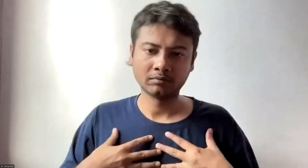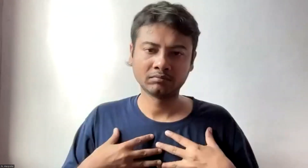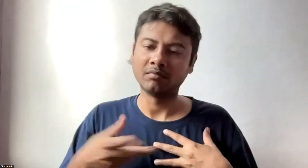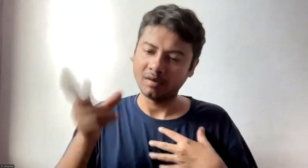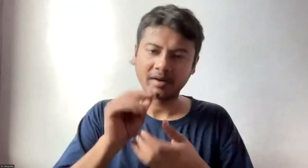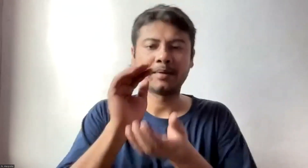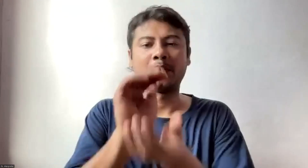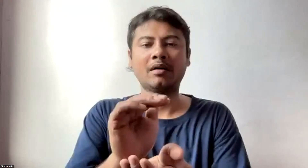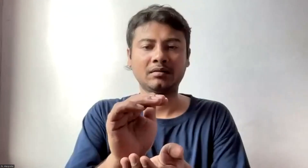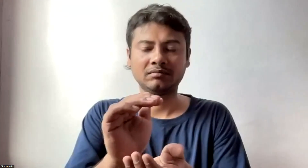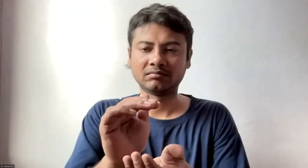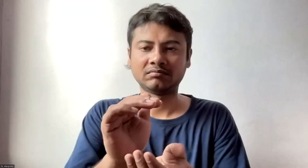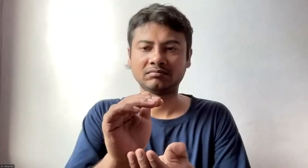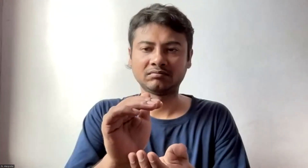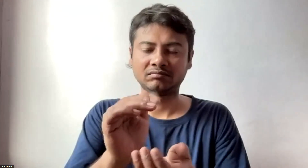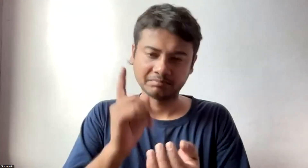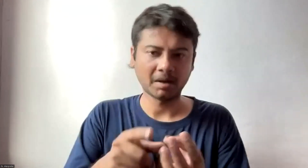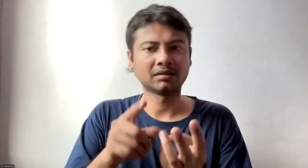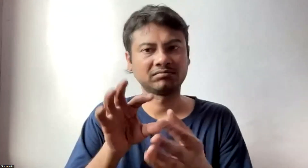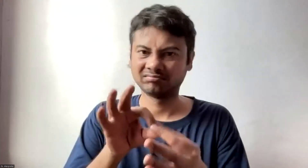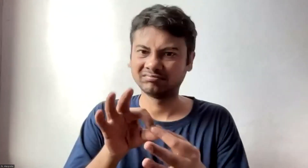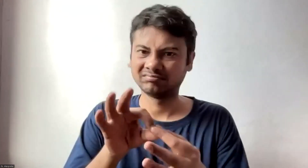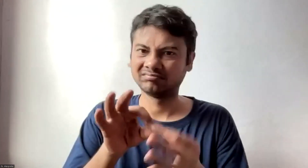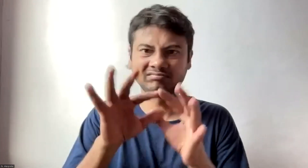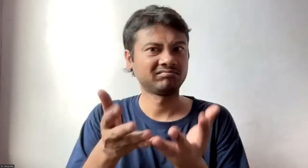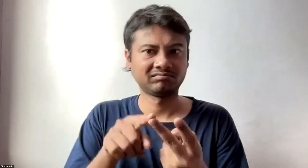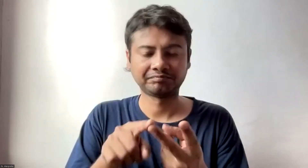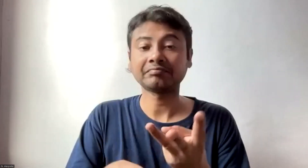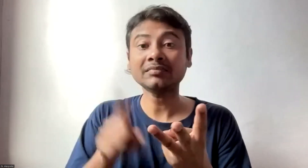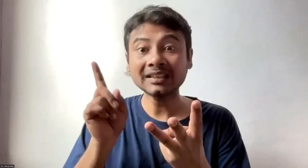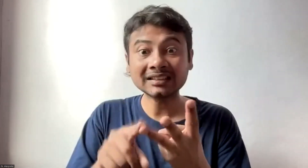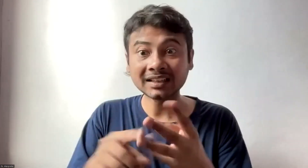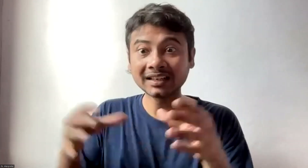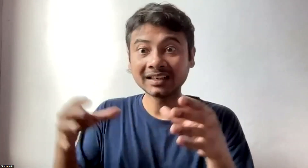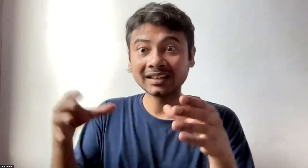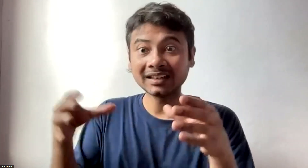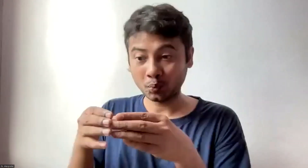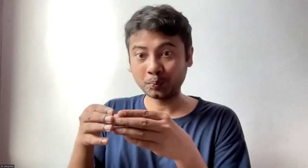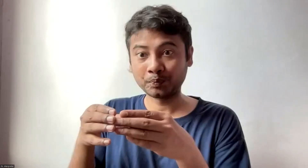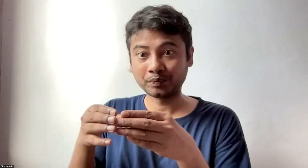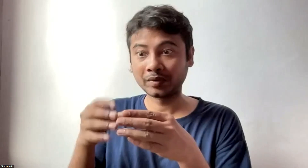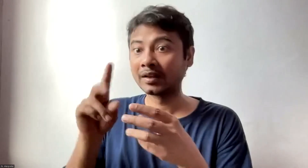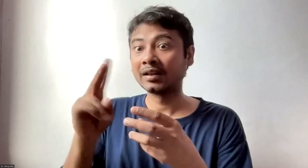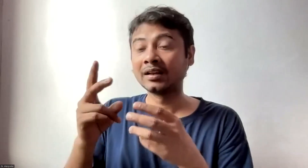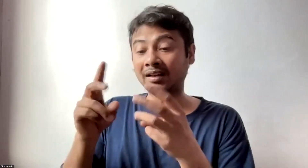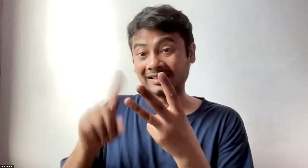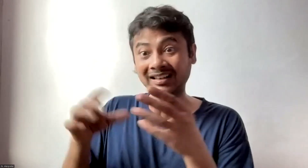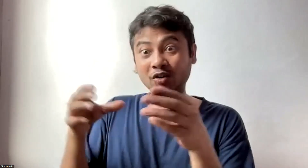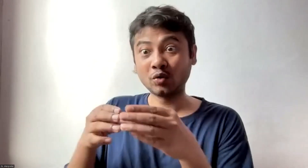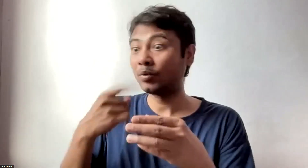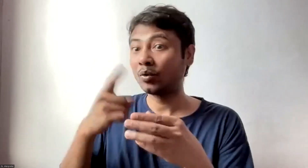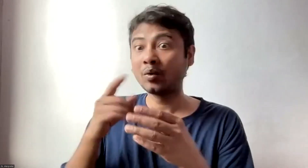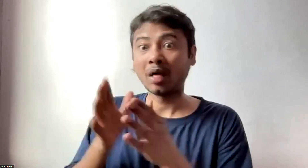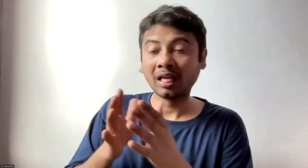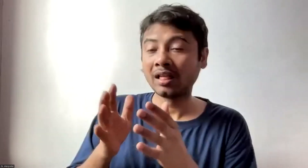And the third category, the unfortunate part is that they glide down to animal species. So they take birth in